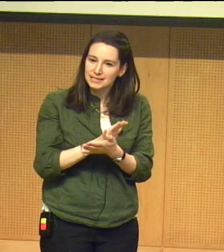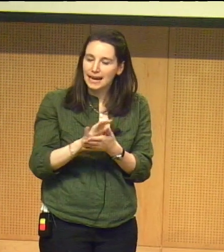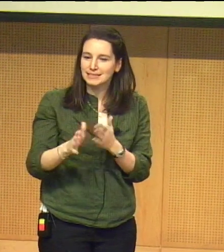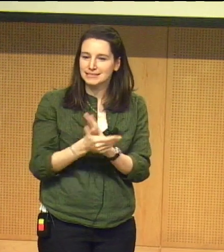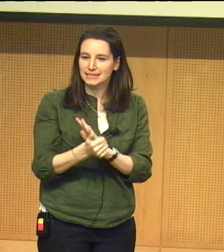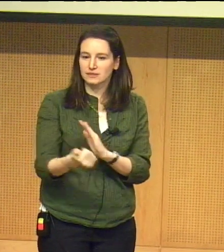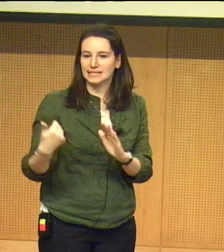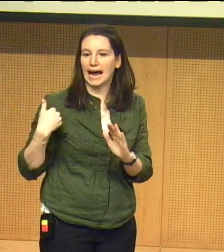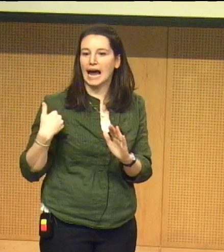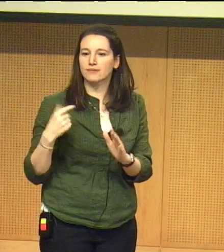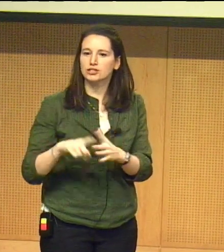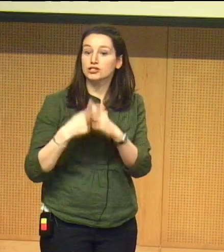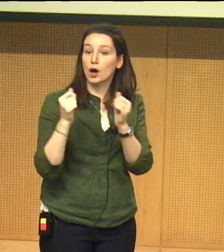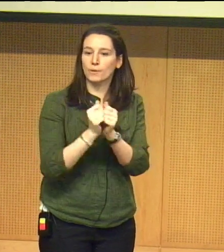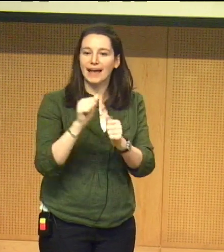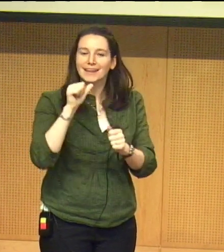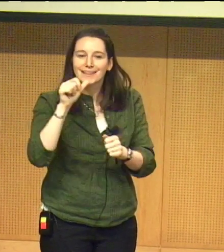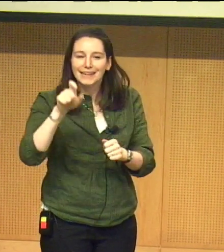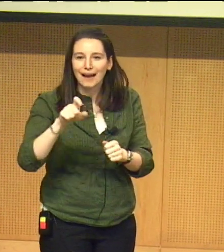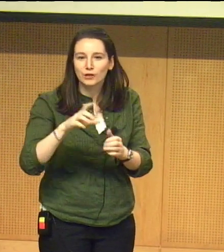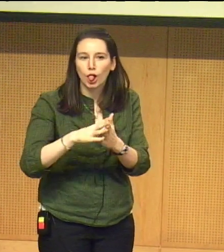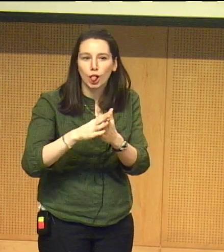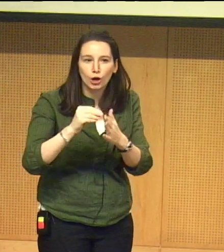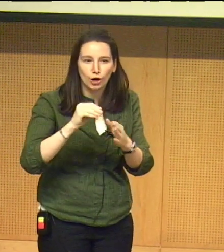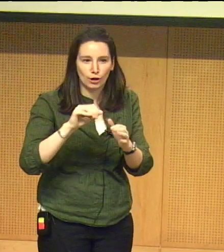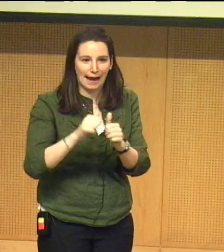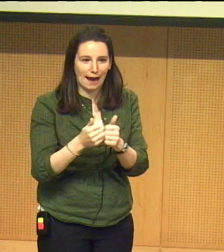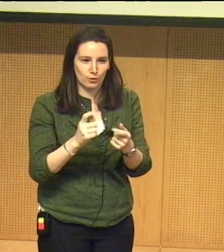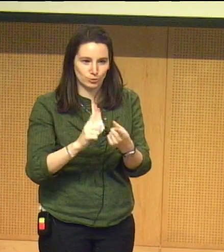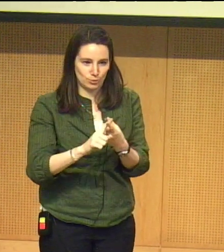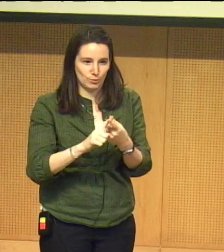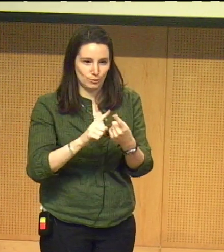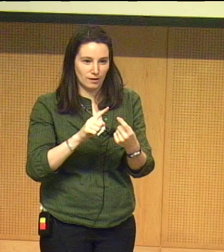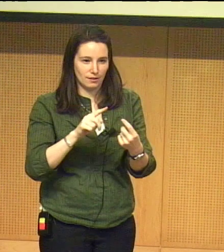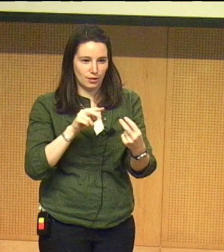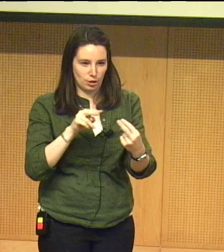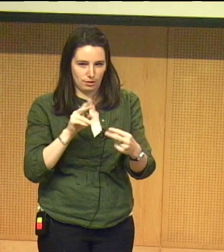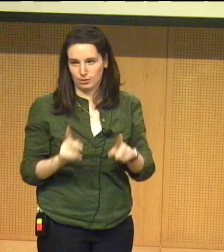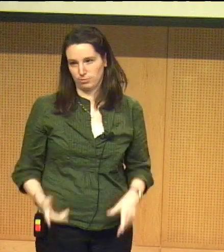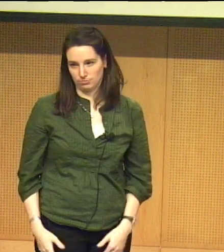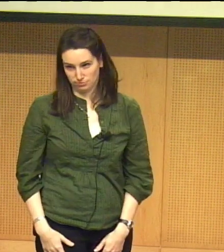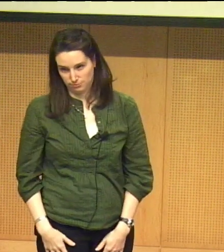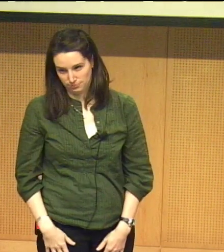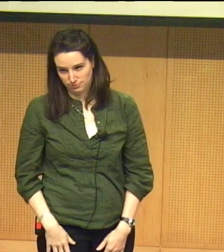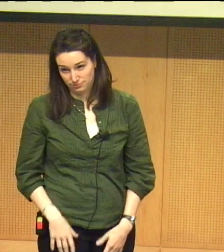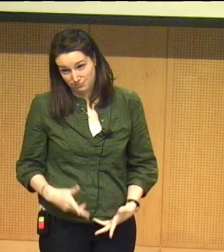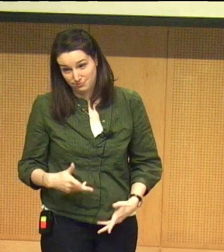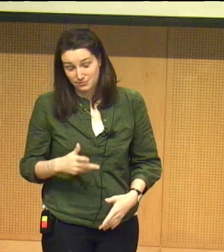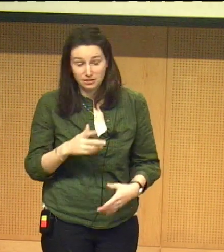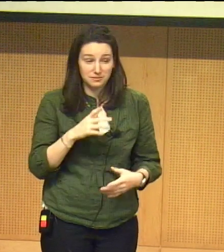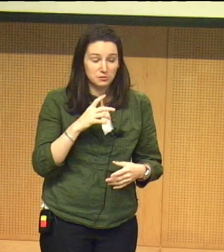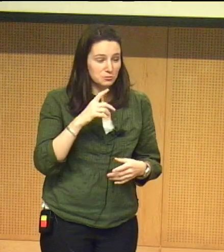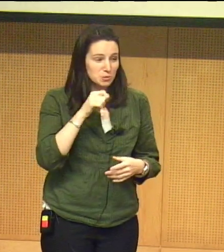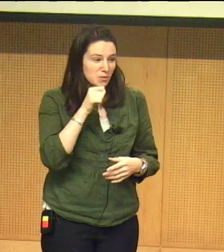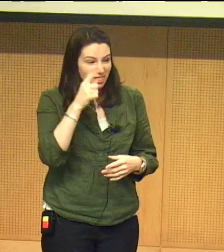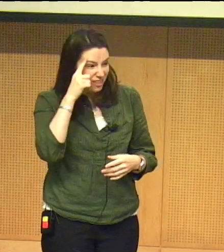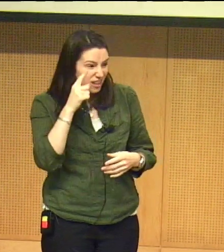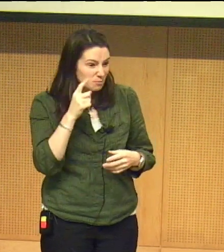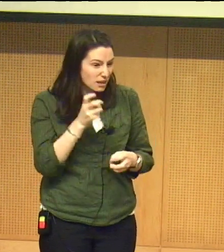nice skill to have to start with. I didn't have to learn how to look at people. I mean, you wouldn't think it'd be that